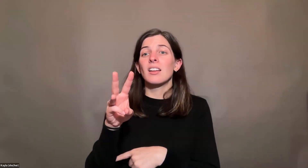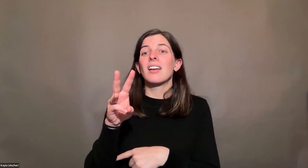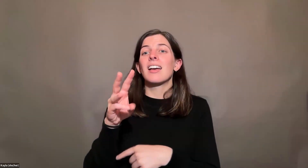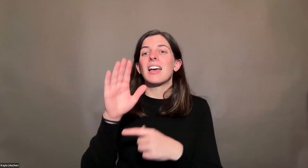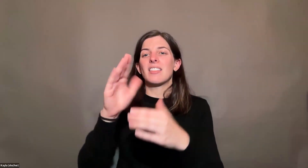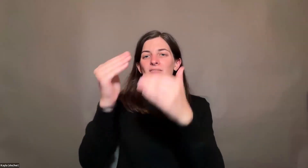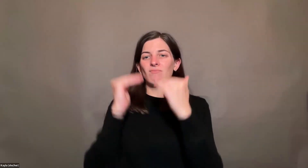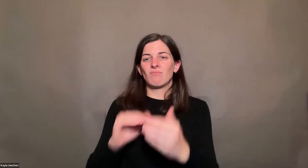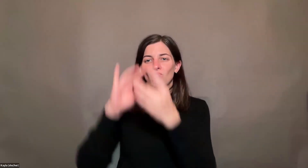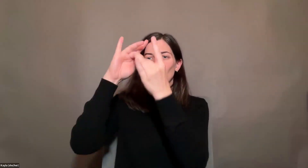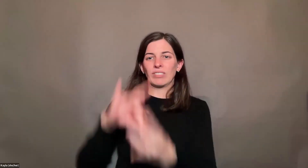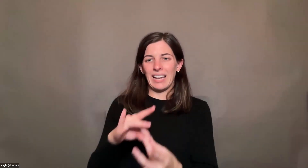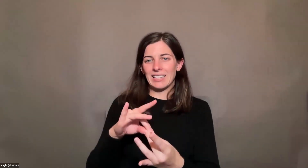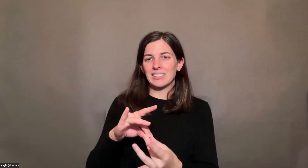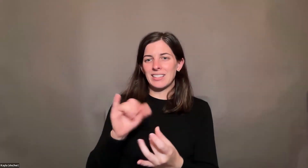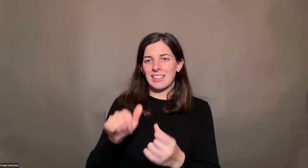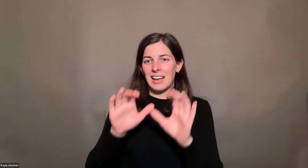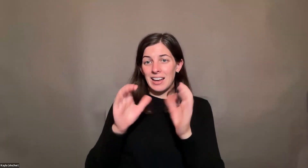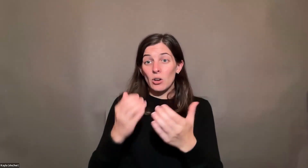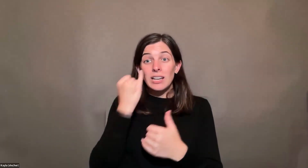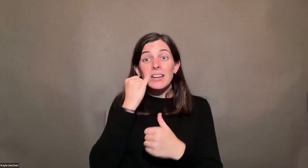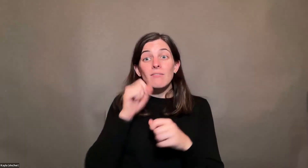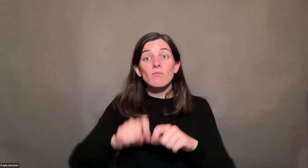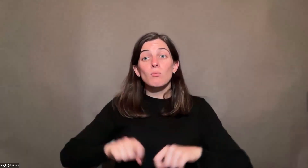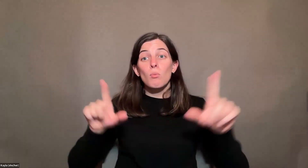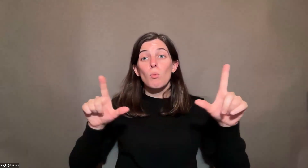category. So if I open the code of this section,